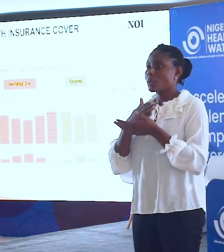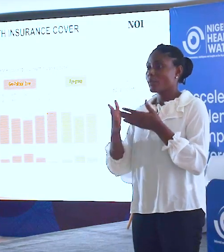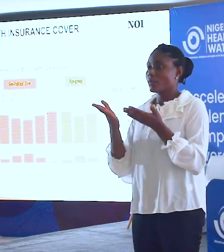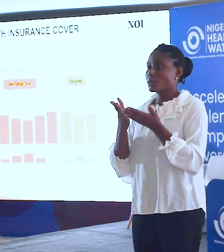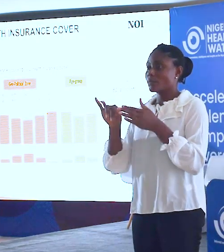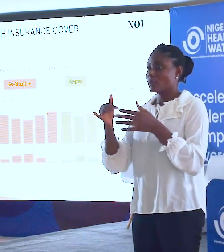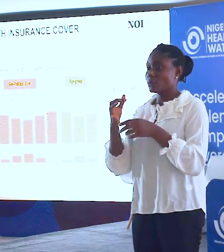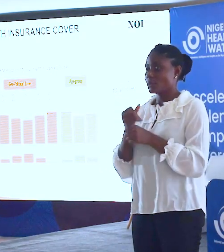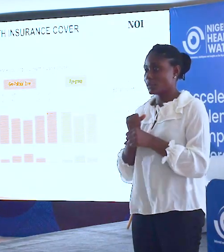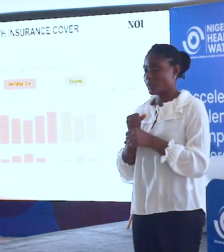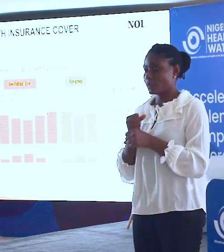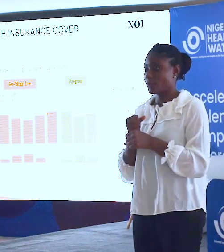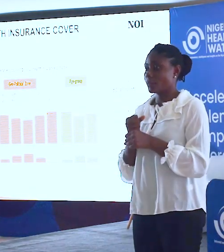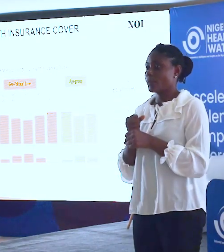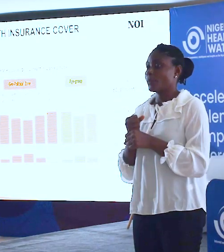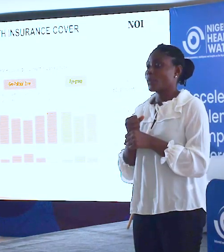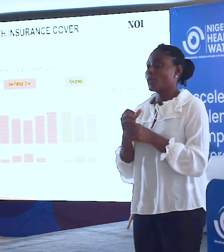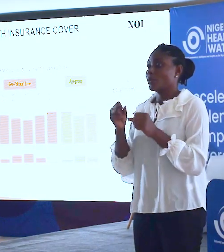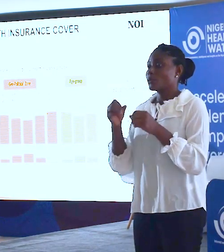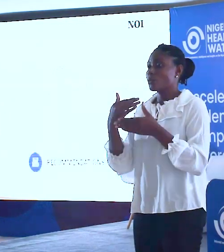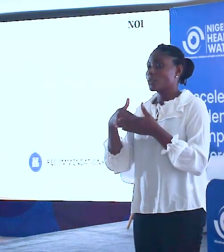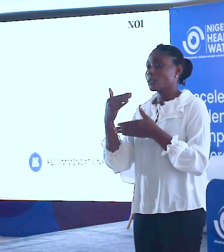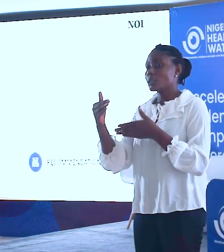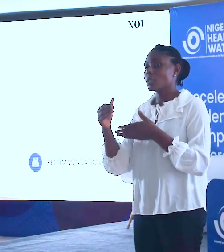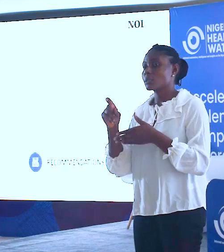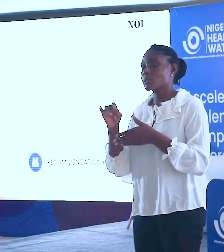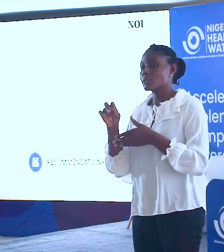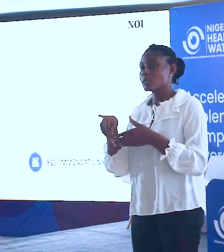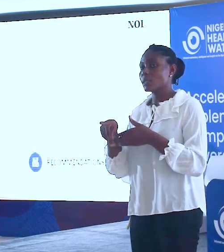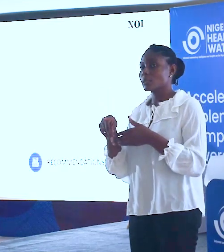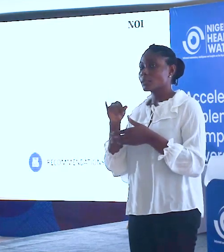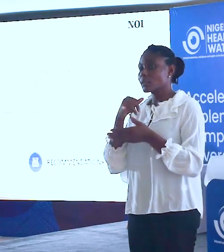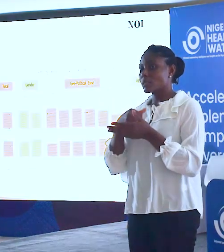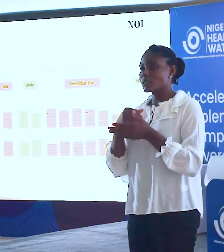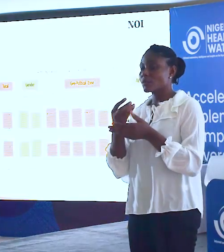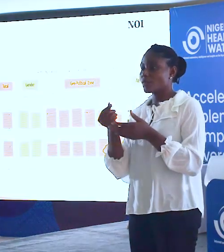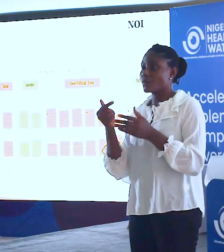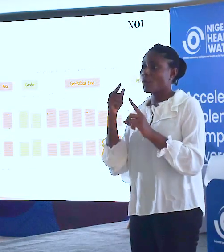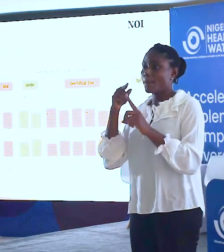receiving. So the next slide,